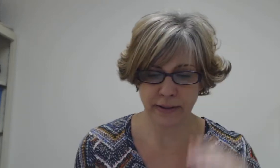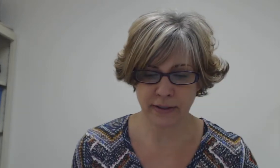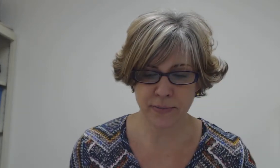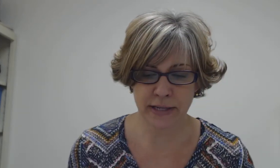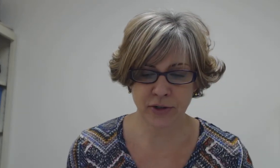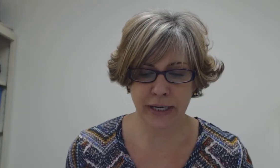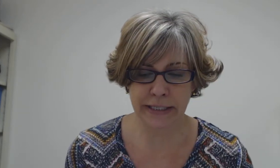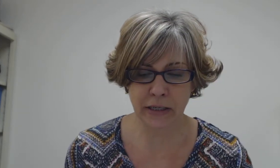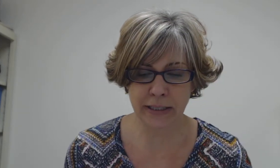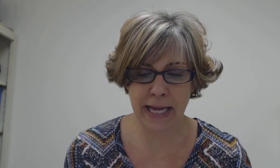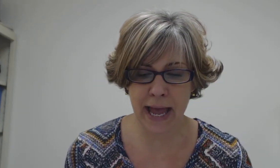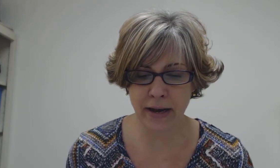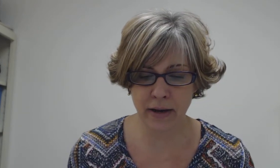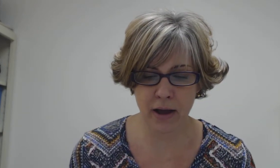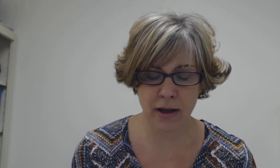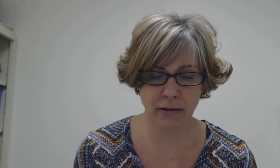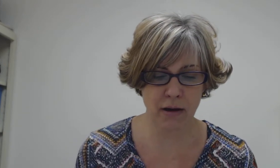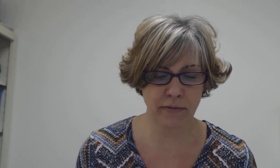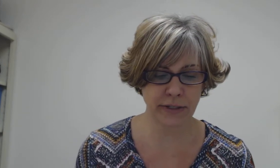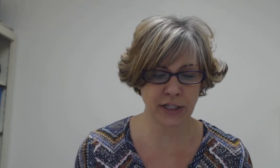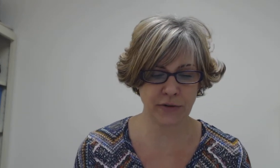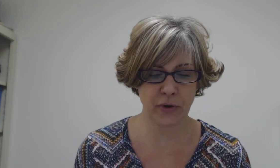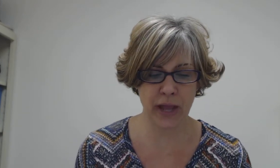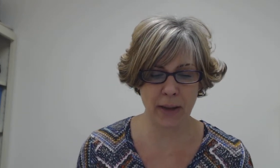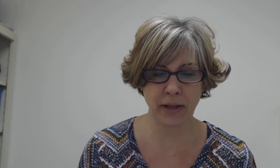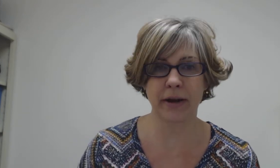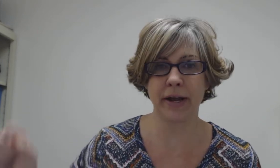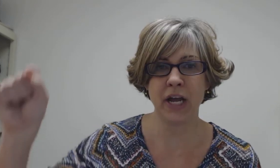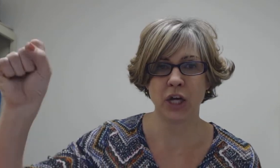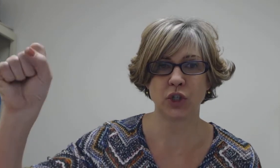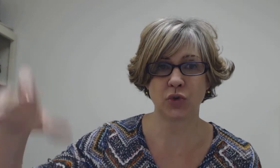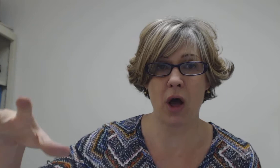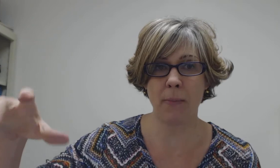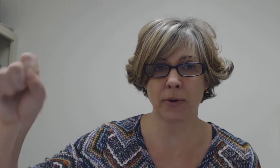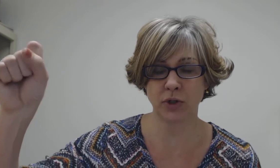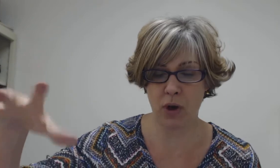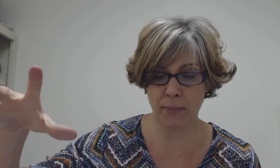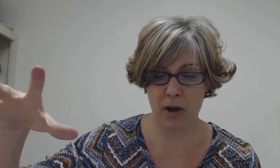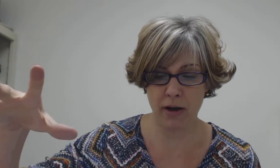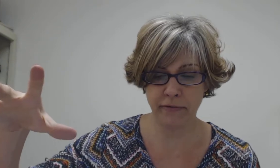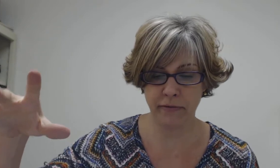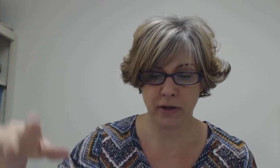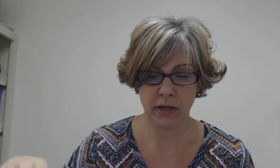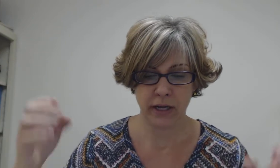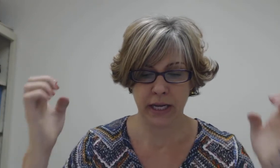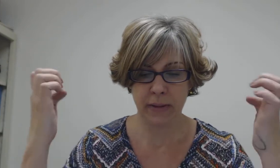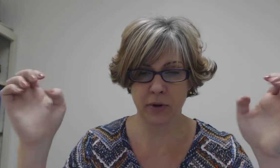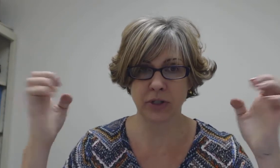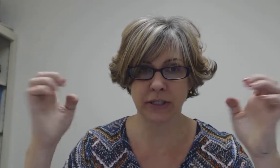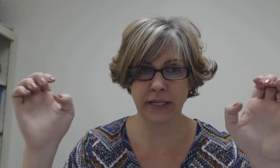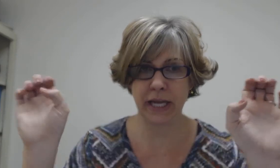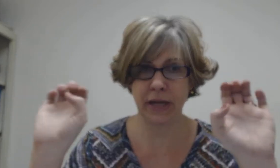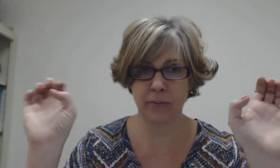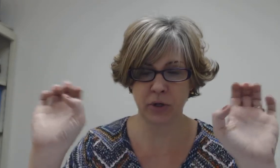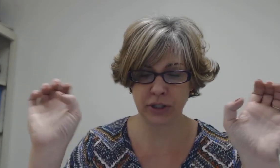Hi, this is Master ASL 10, Conversation Vocabulary, Drop or Drop Off, Emergency,